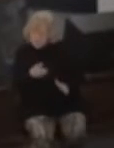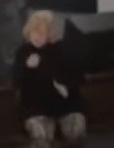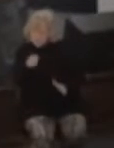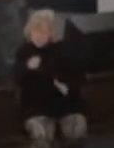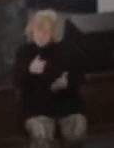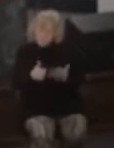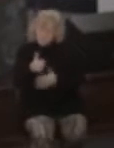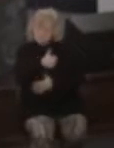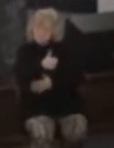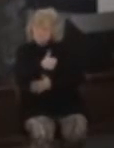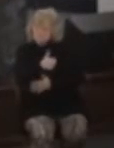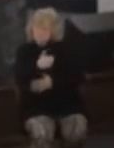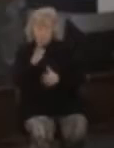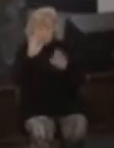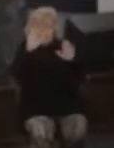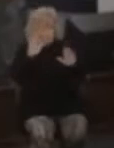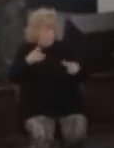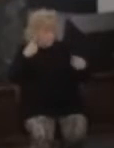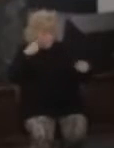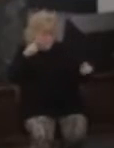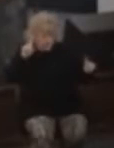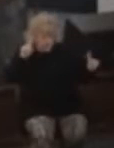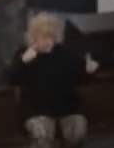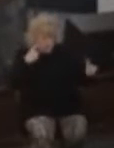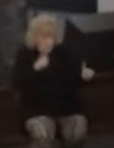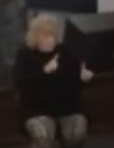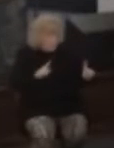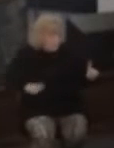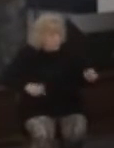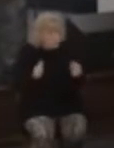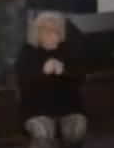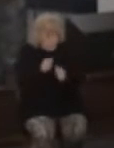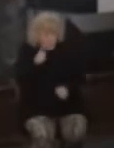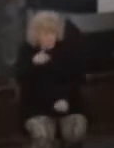did, he had great success because the Lord was with him.